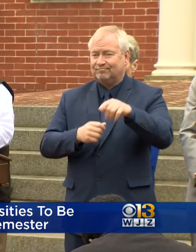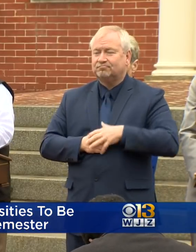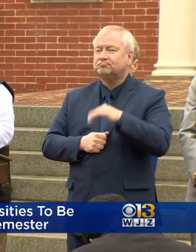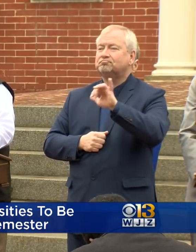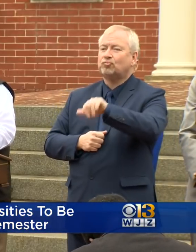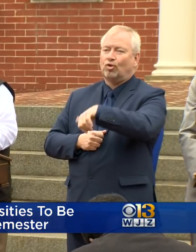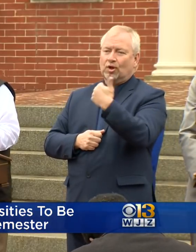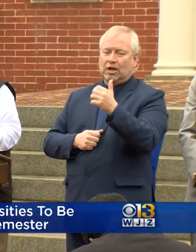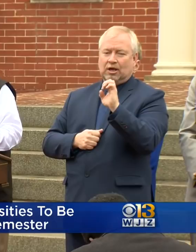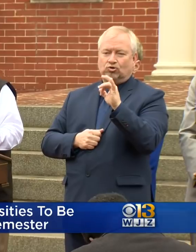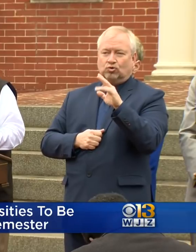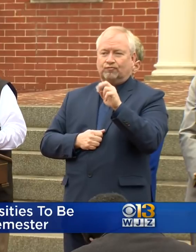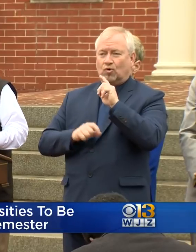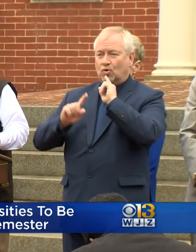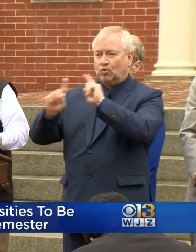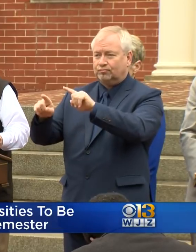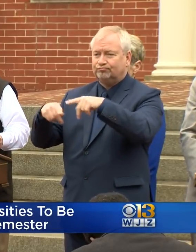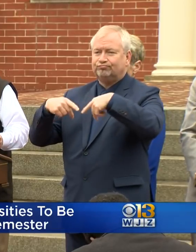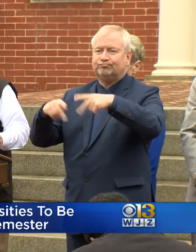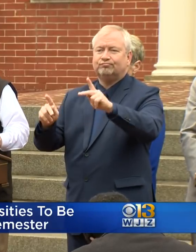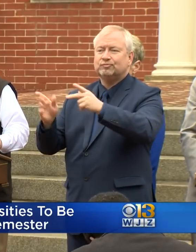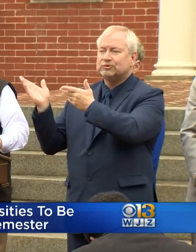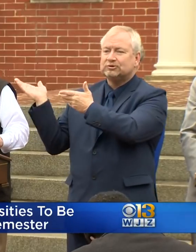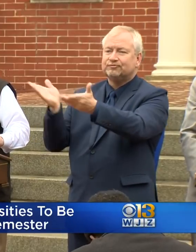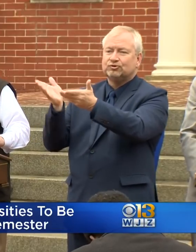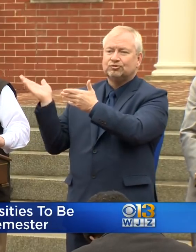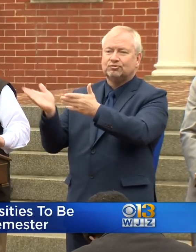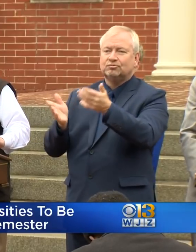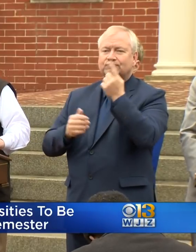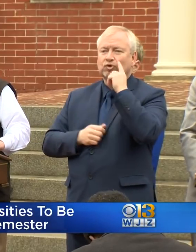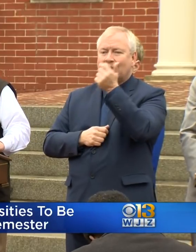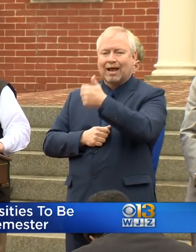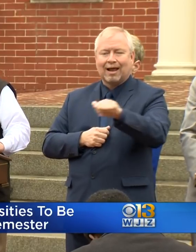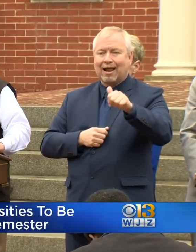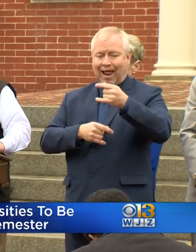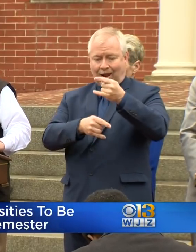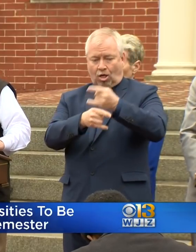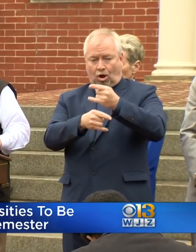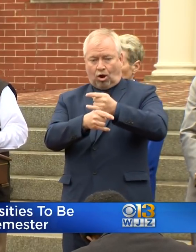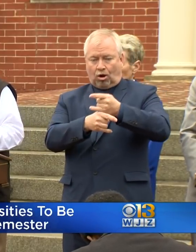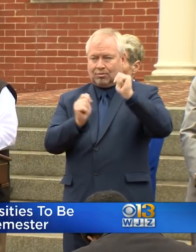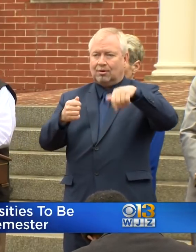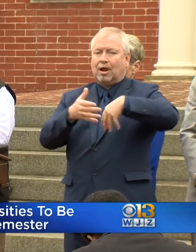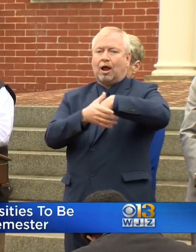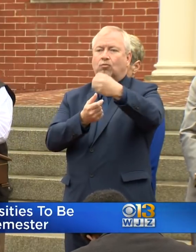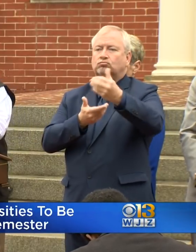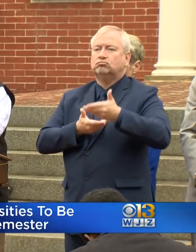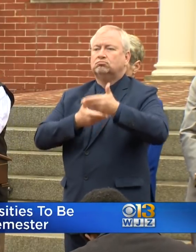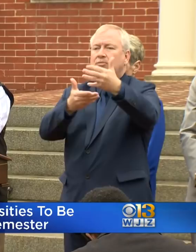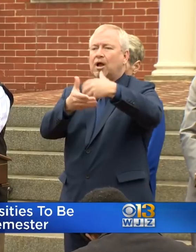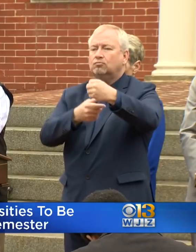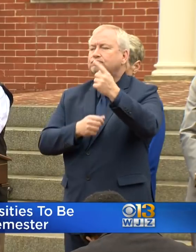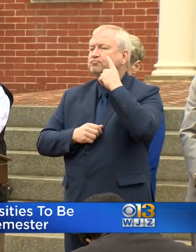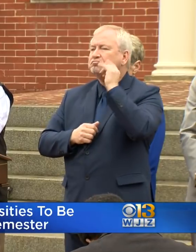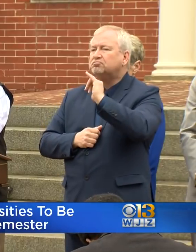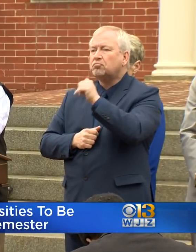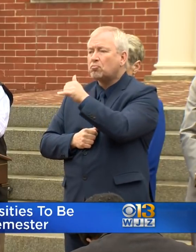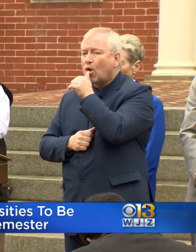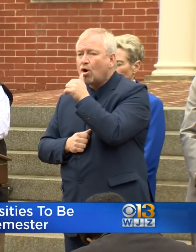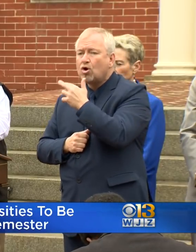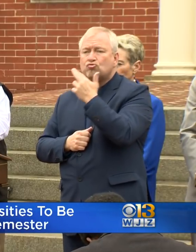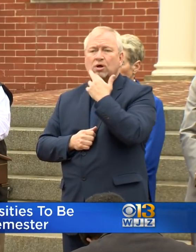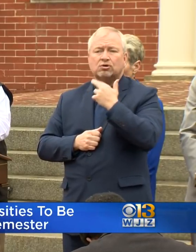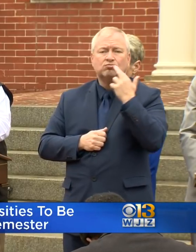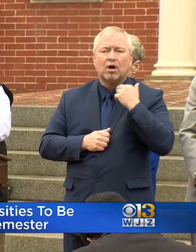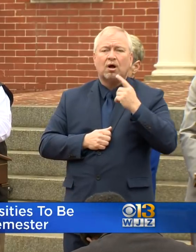for delivery and carry out sales of alcohol by bars, by restaurants, bars, distilleries, and wineries,